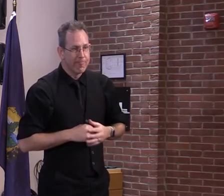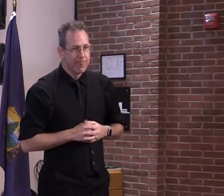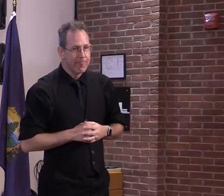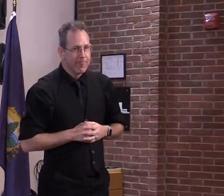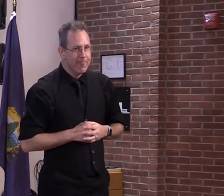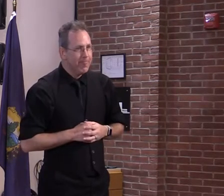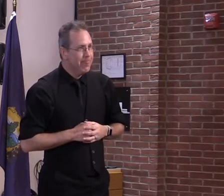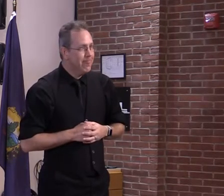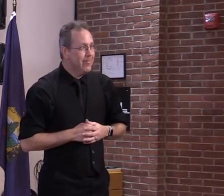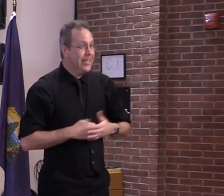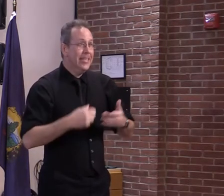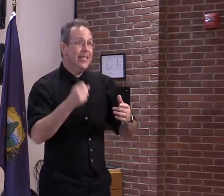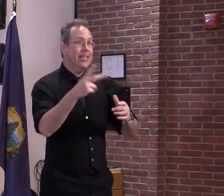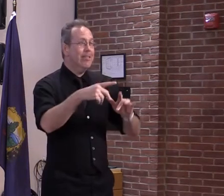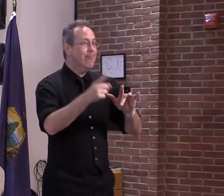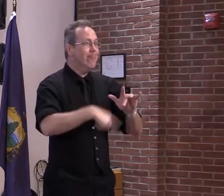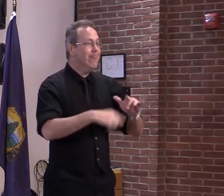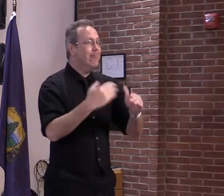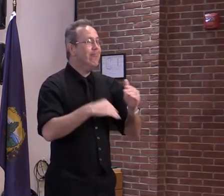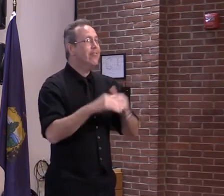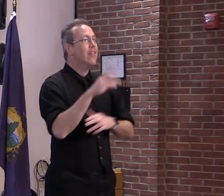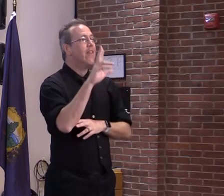All right, Aaron Potenko, VT Digger.